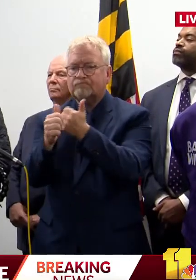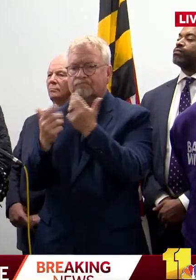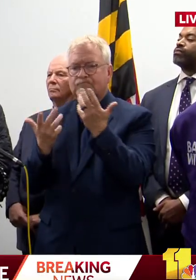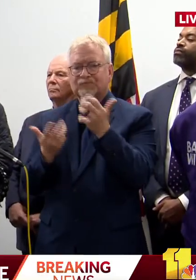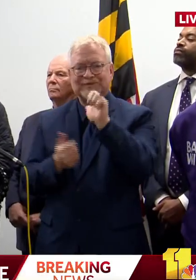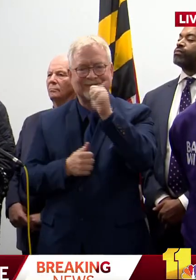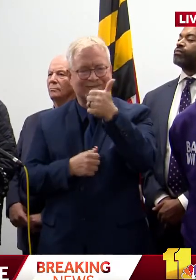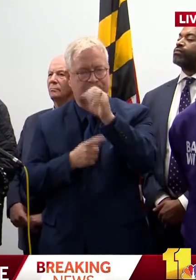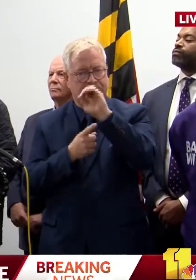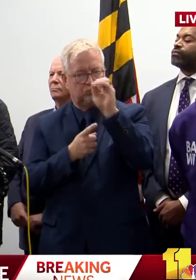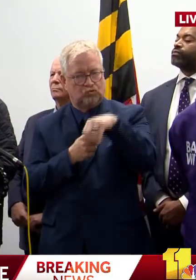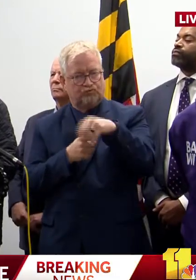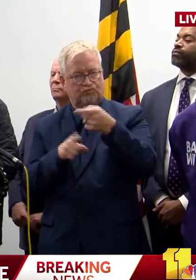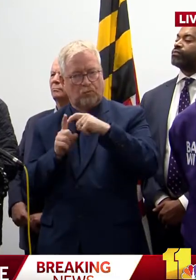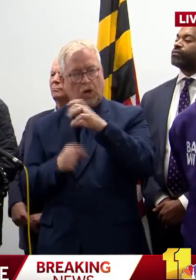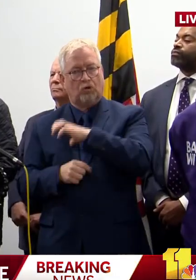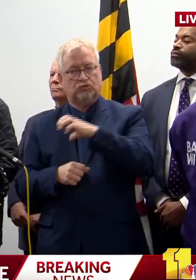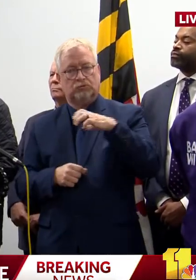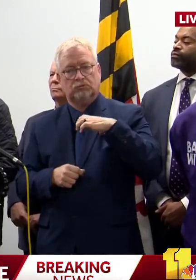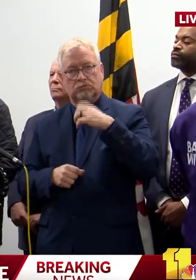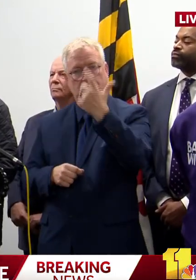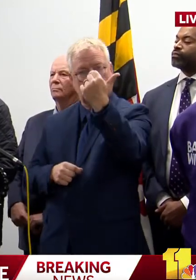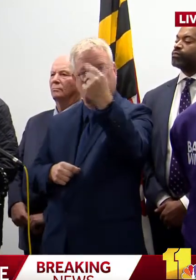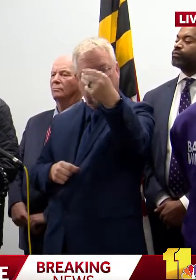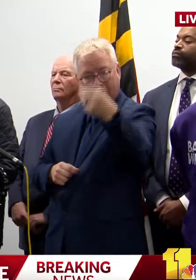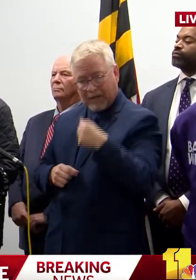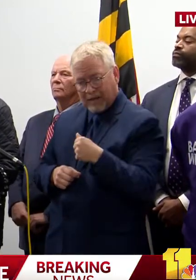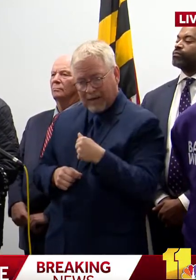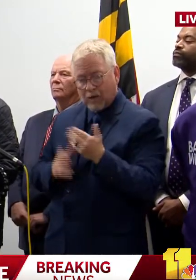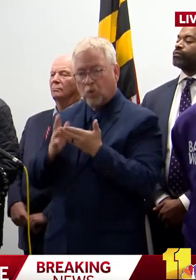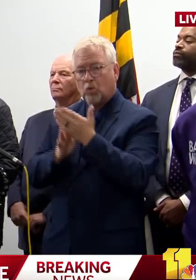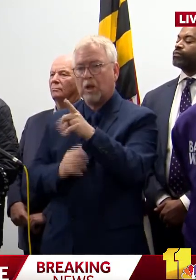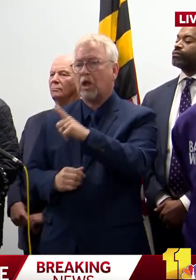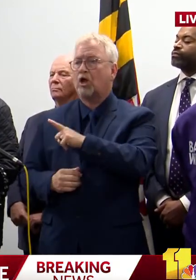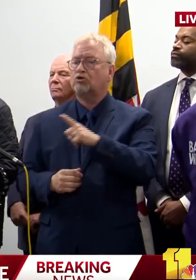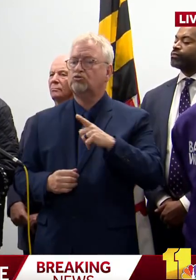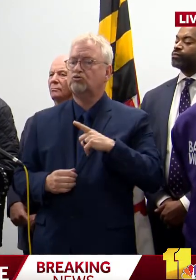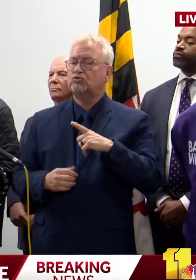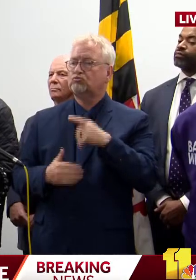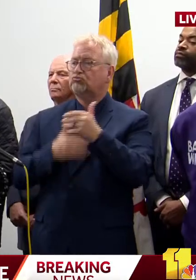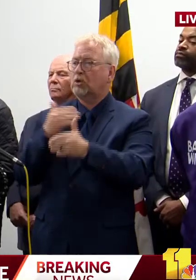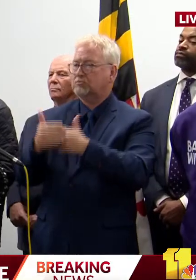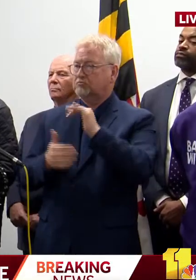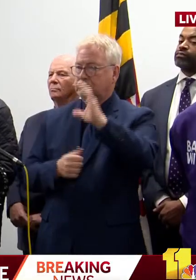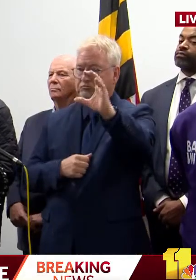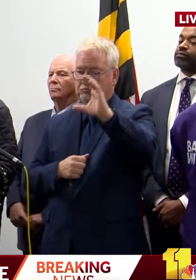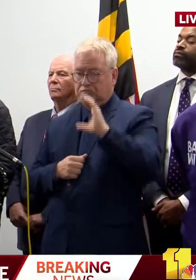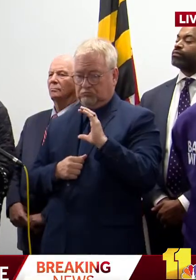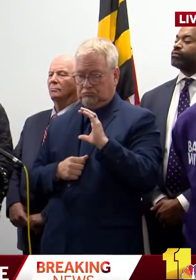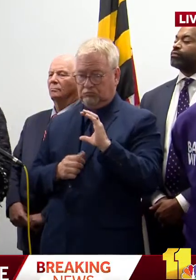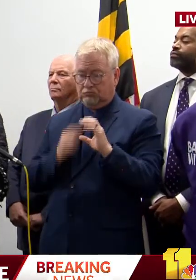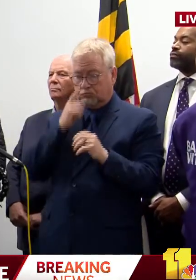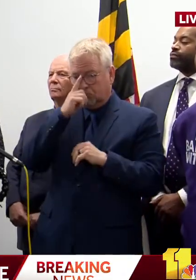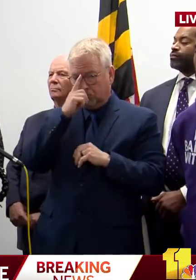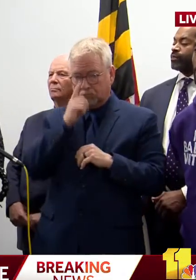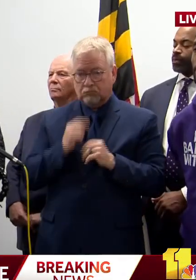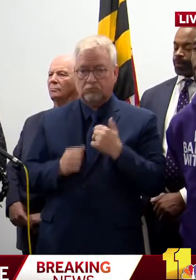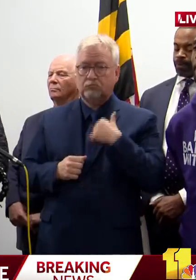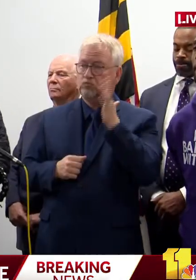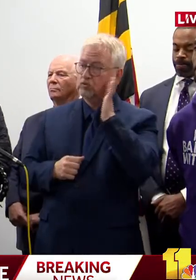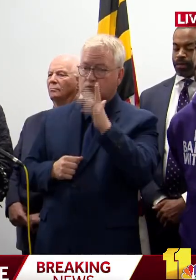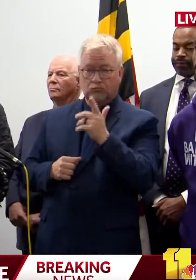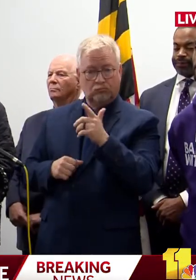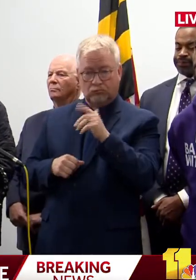about 10% of the total costs. Through the legislative process, we will push to make any